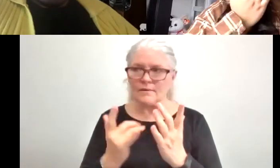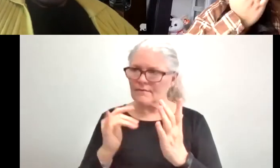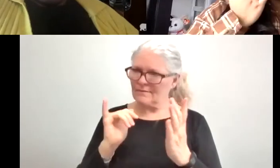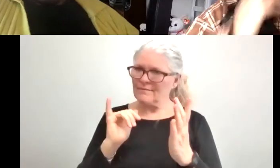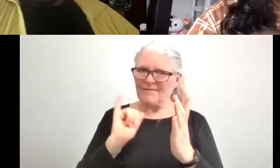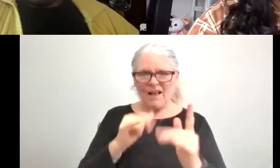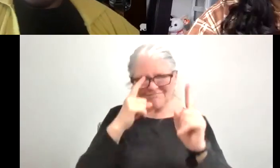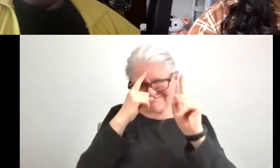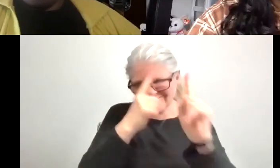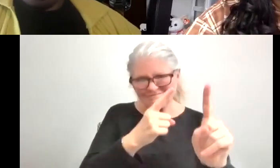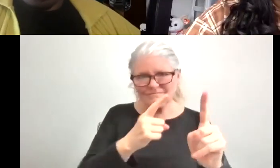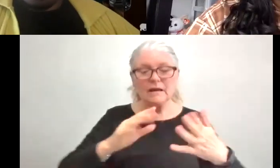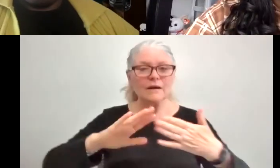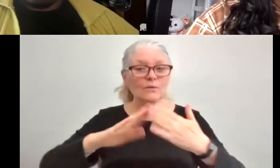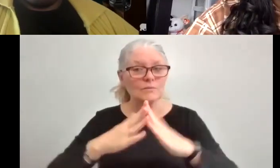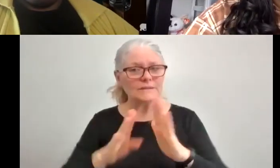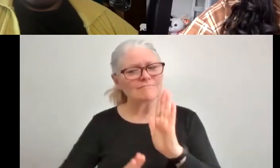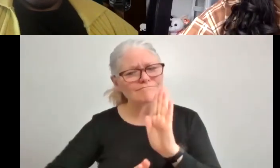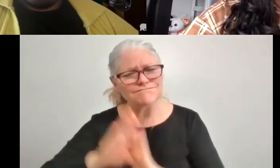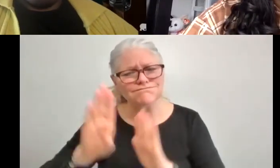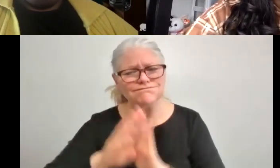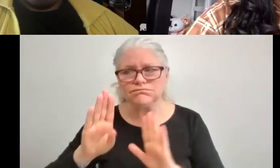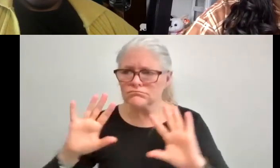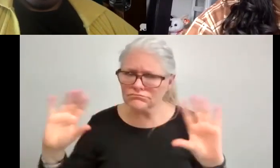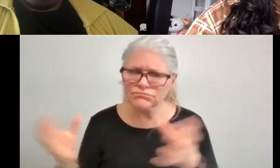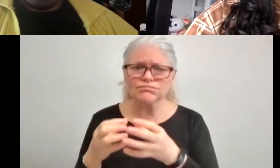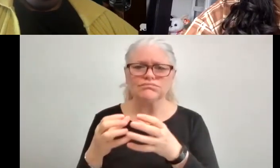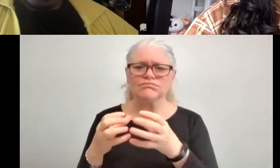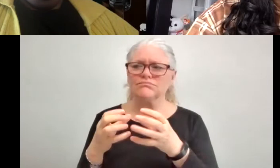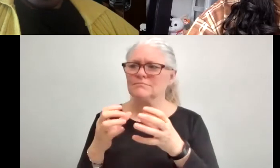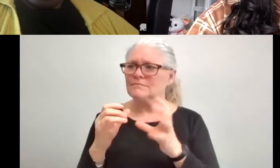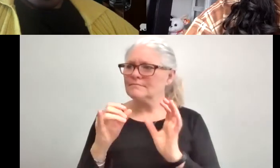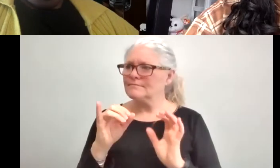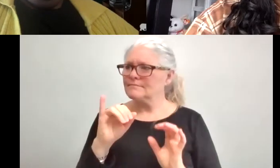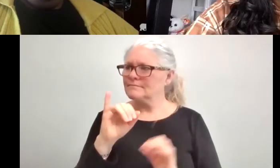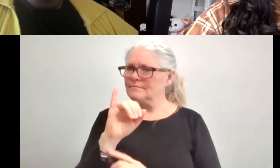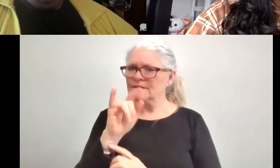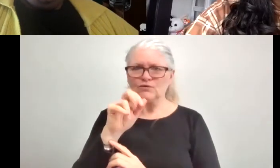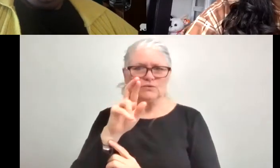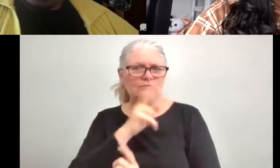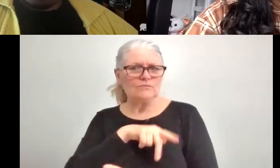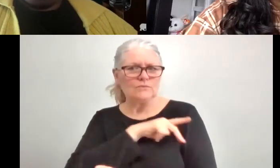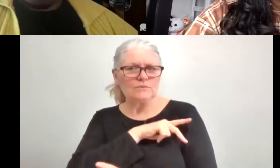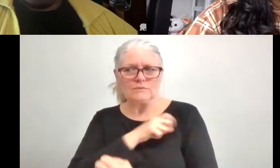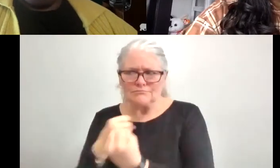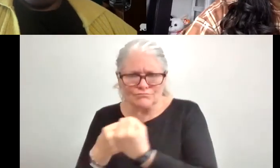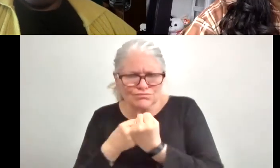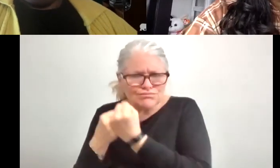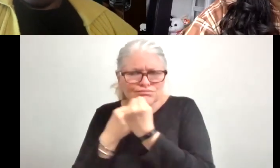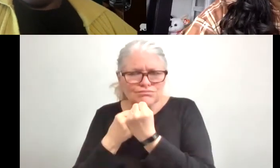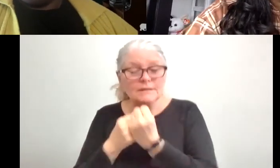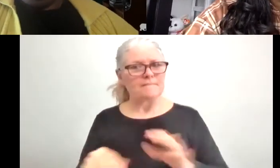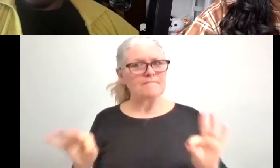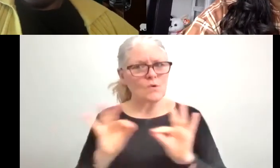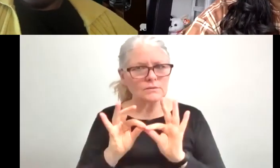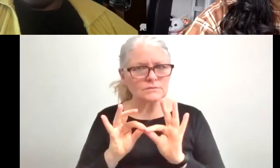community and understand that, you know, interpersonal support is incredibly important.